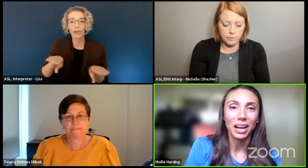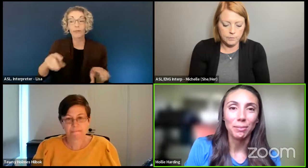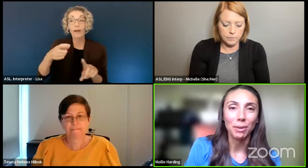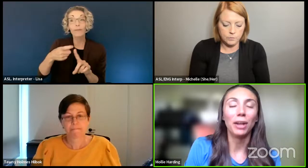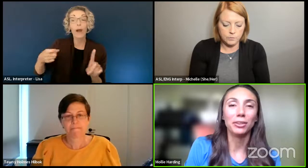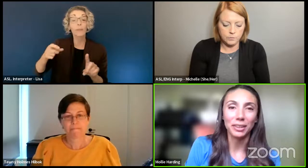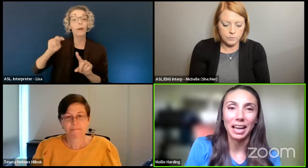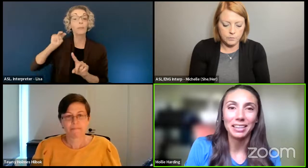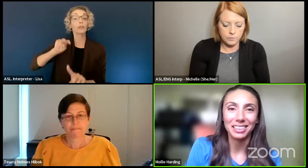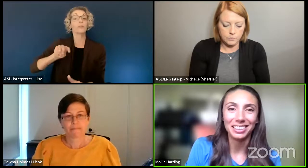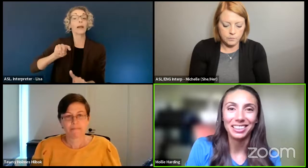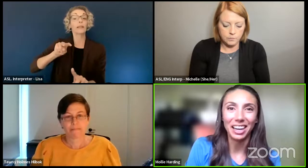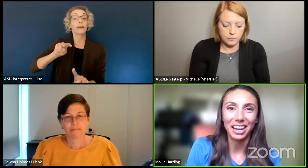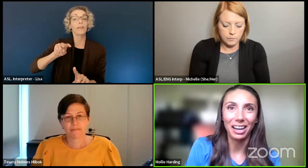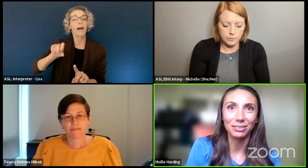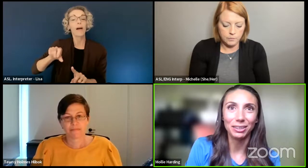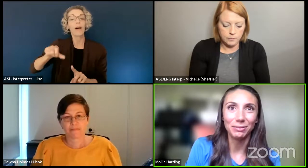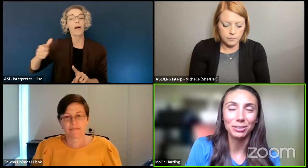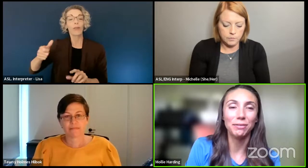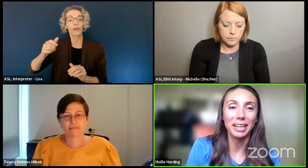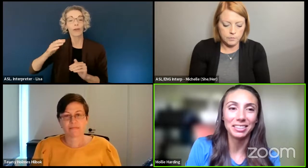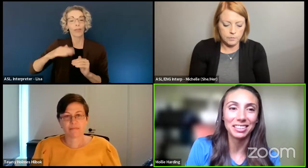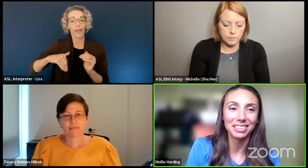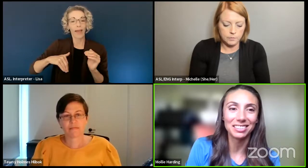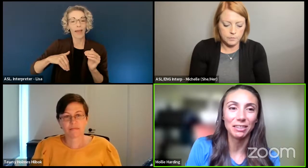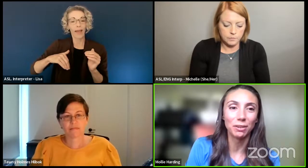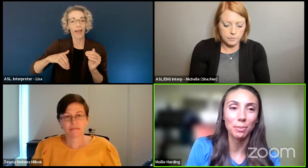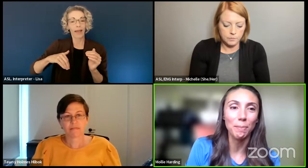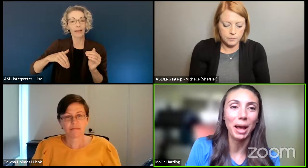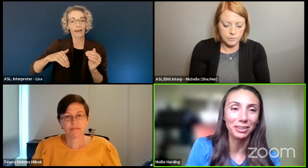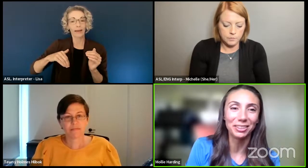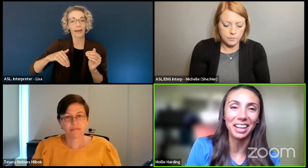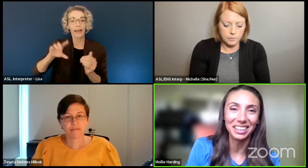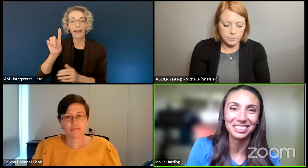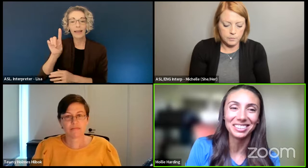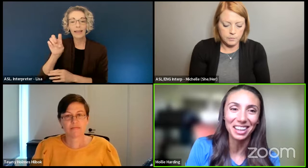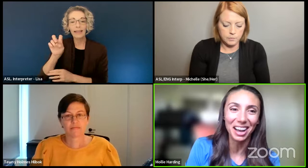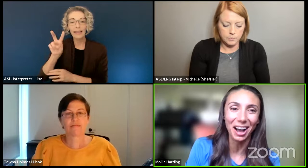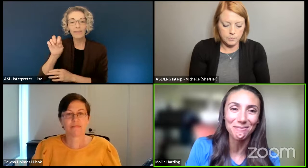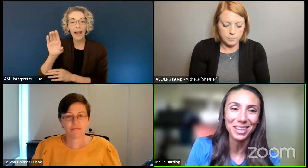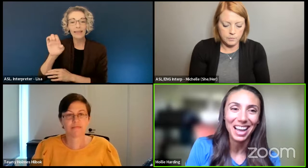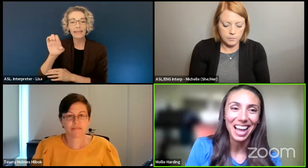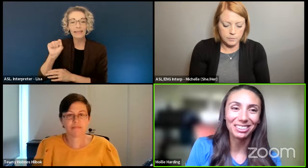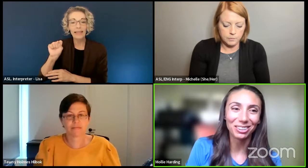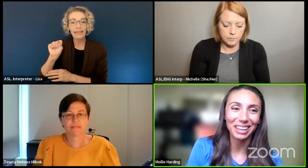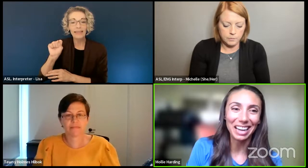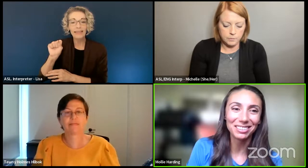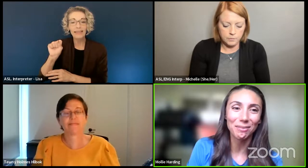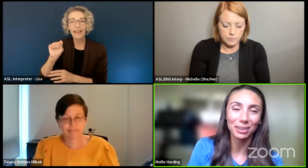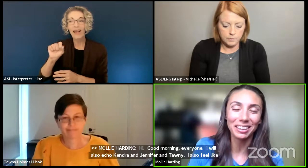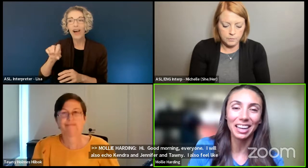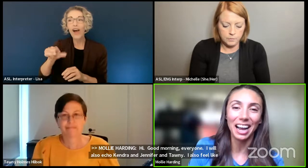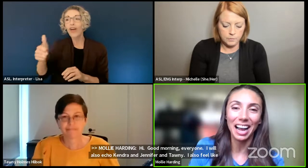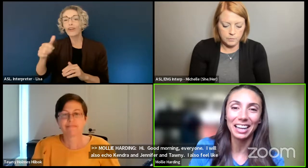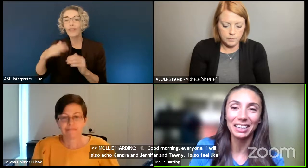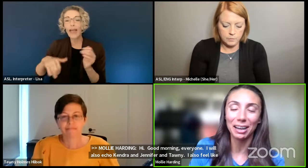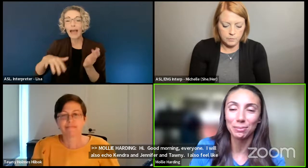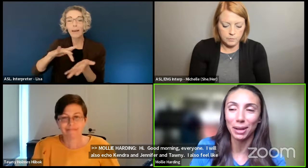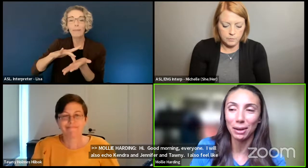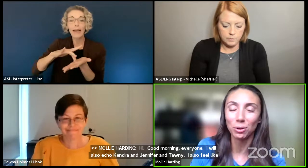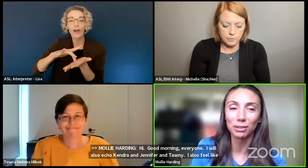perspective other than devices and from the medical lens. And so that is something